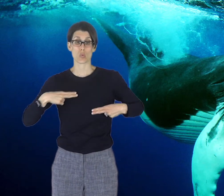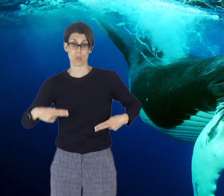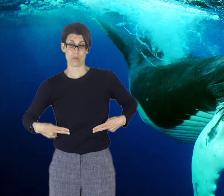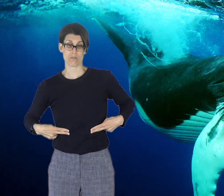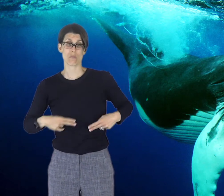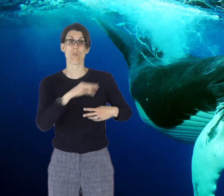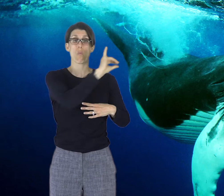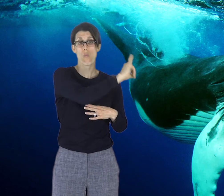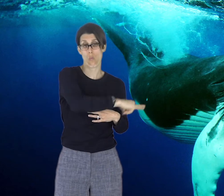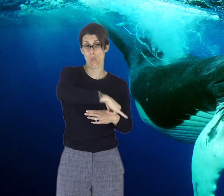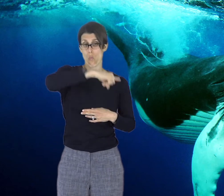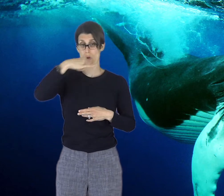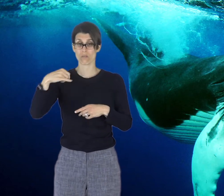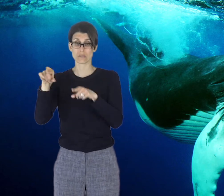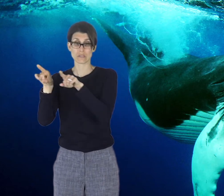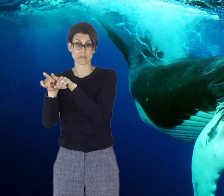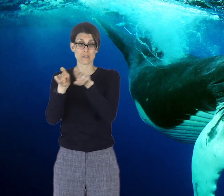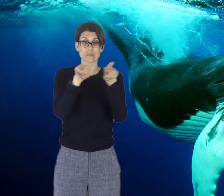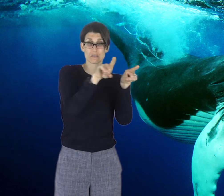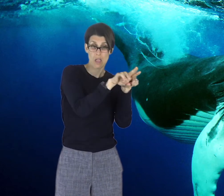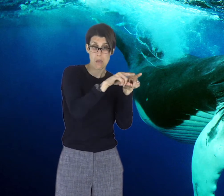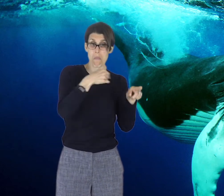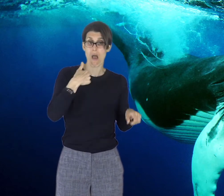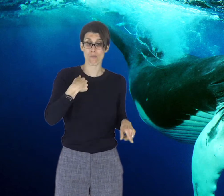A whale has intestines too.